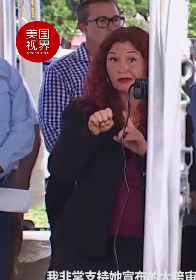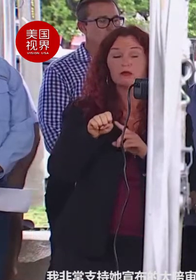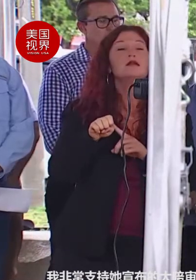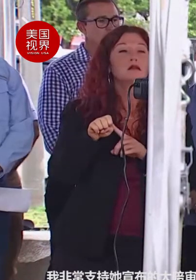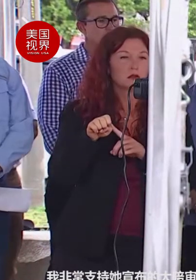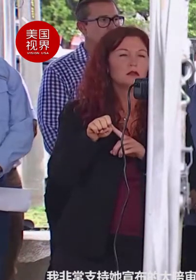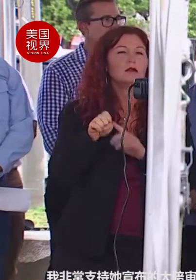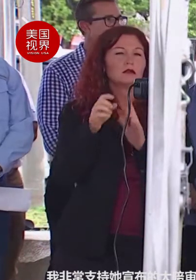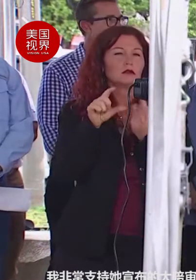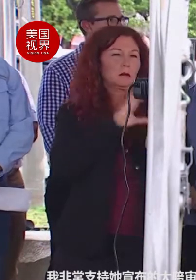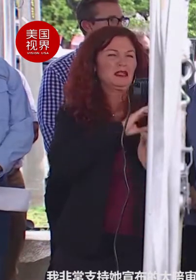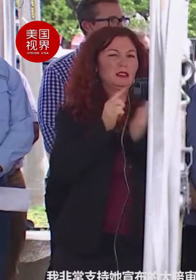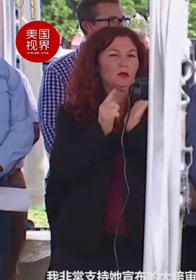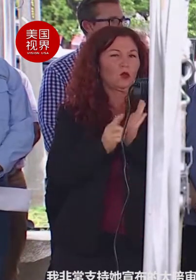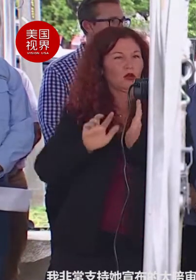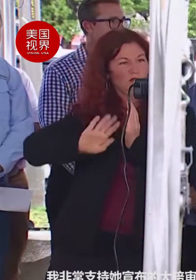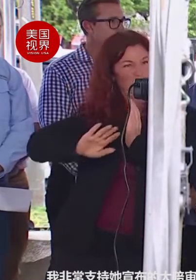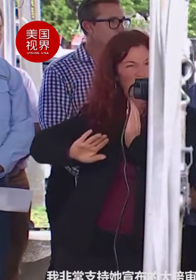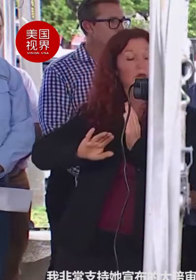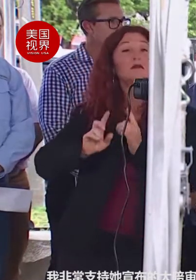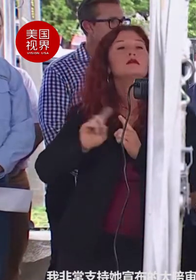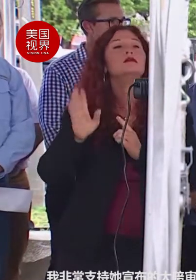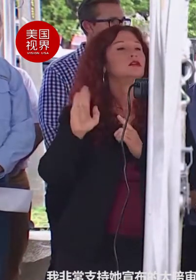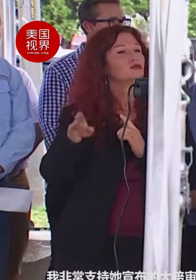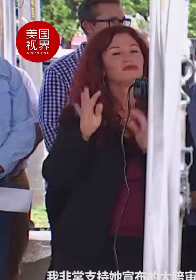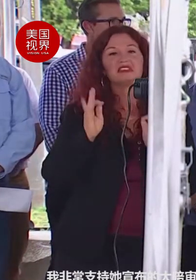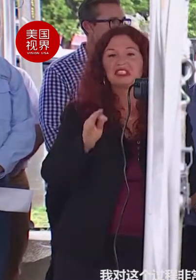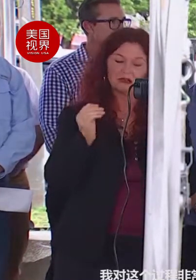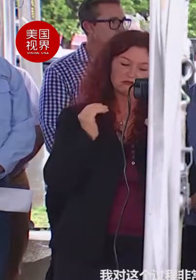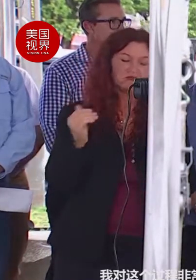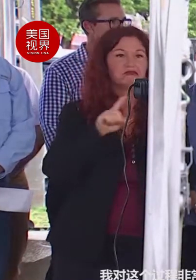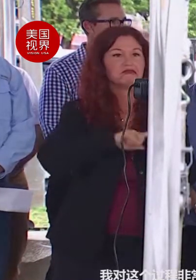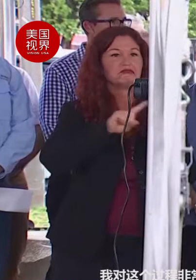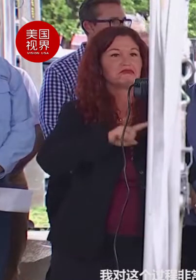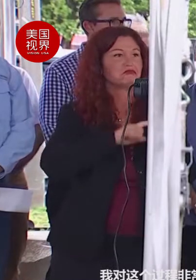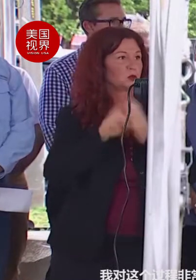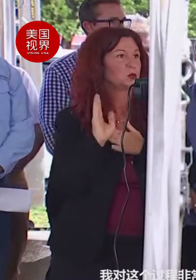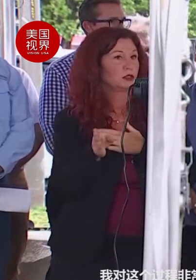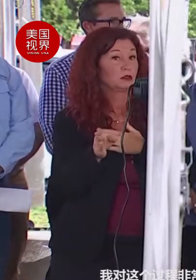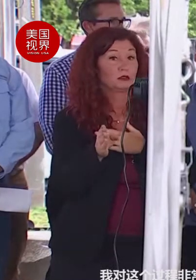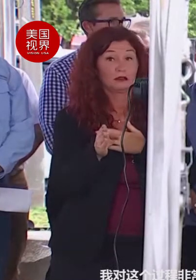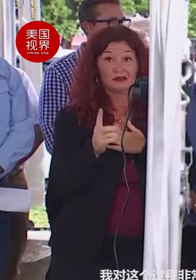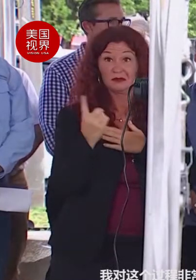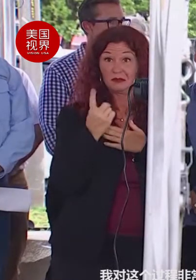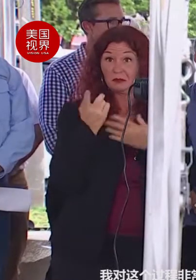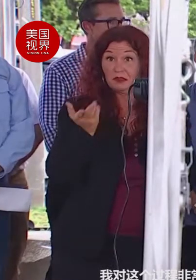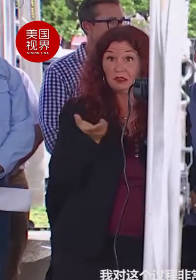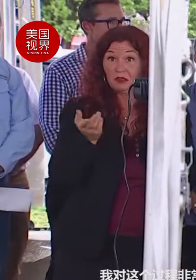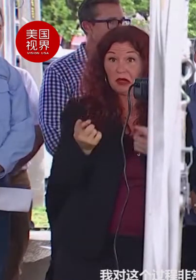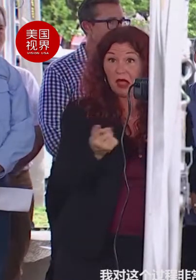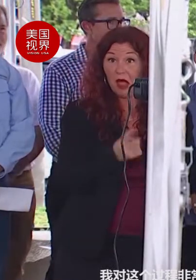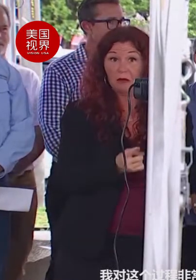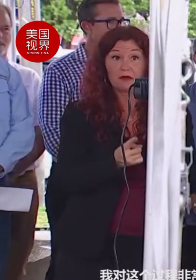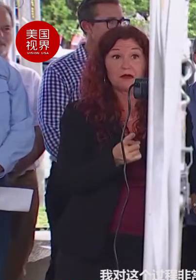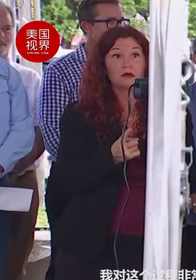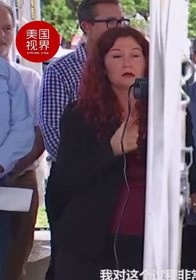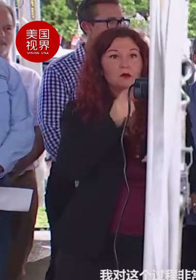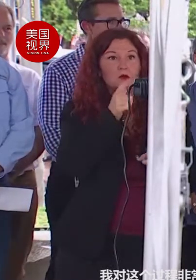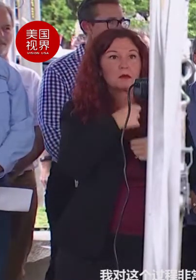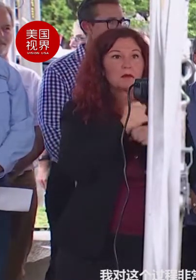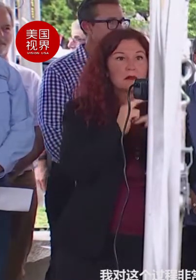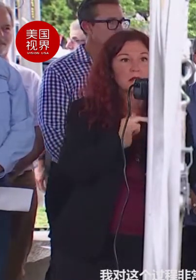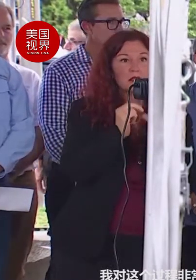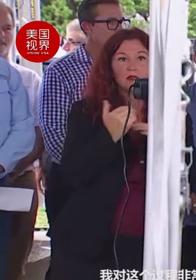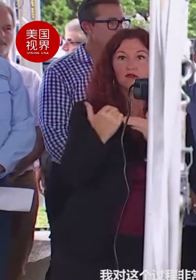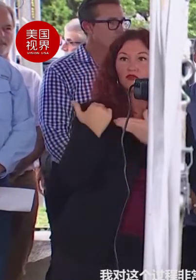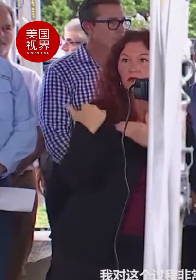moves forward. I have worked closely with grand juries in the past. I'm very familiar with the process, and I will do, and my team will do everything